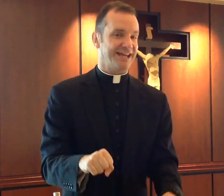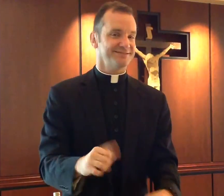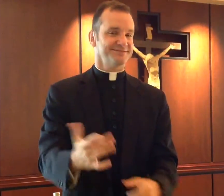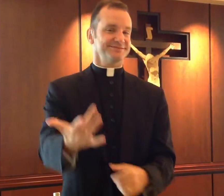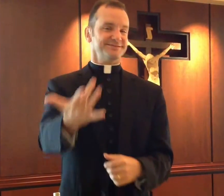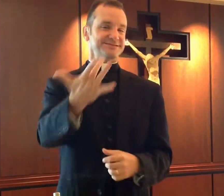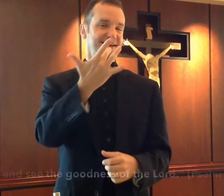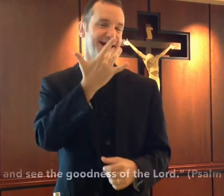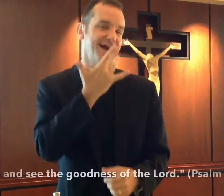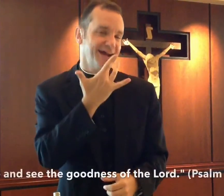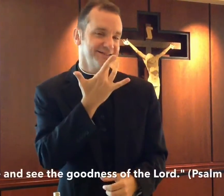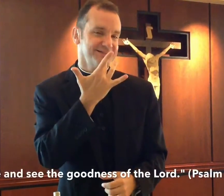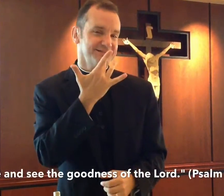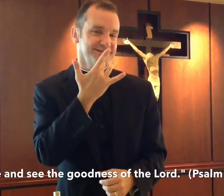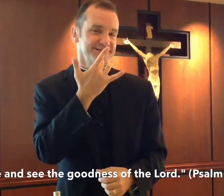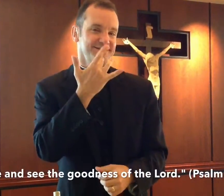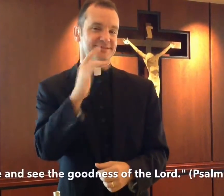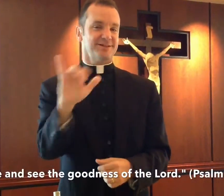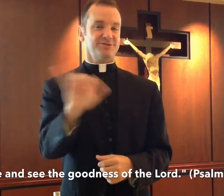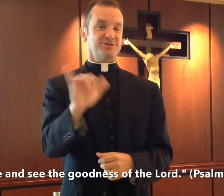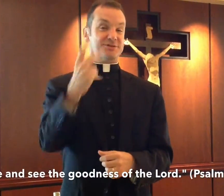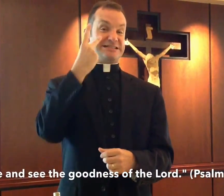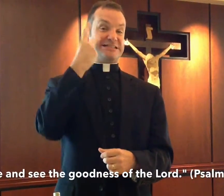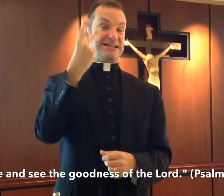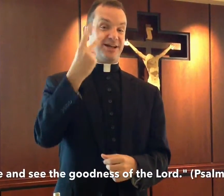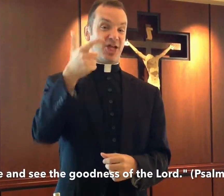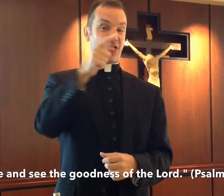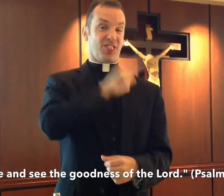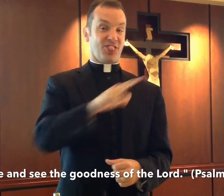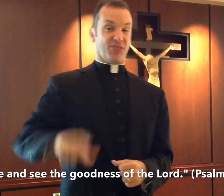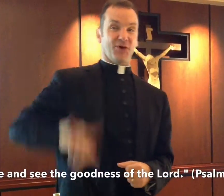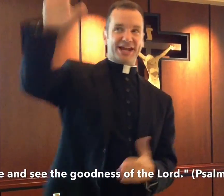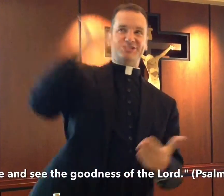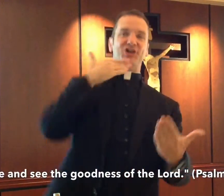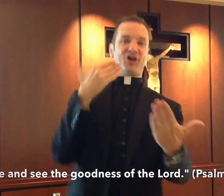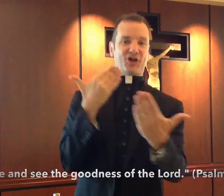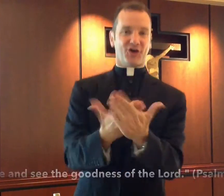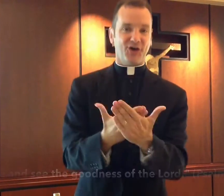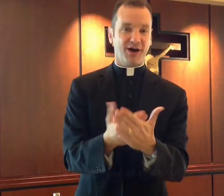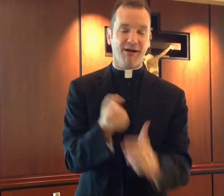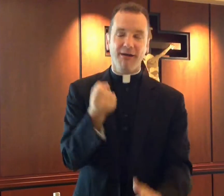That helps us so that we can taste and see the goodness of the Lord